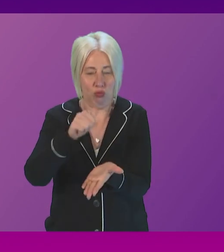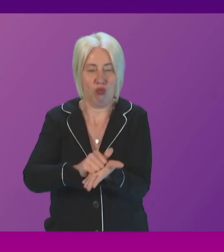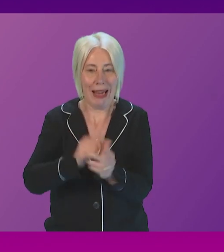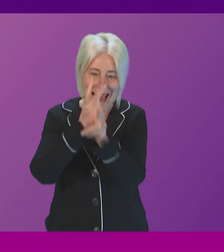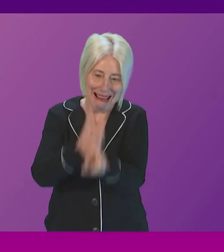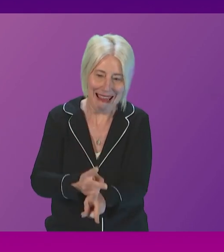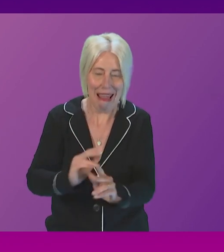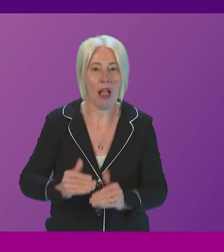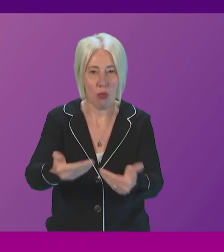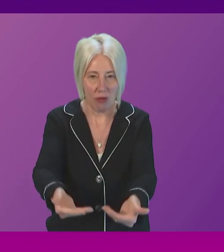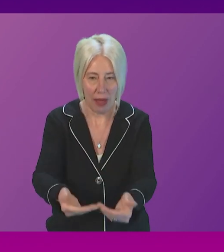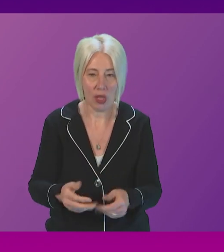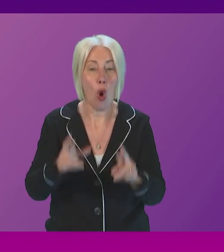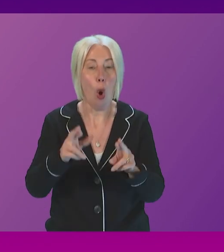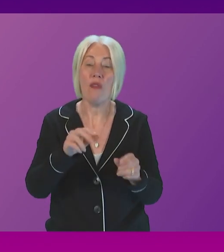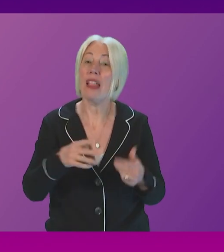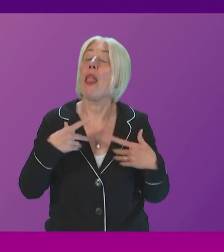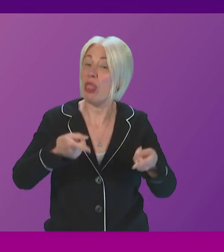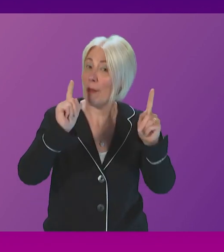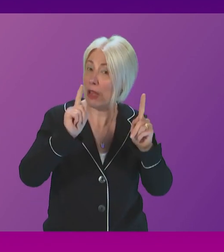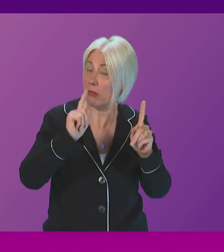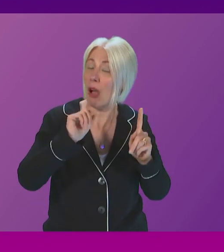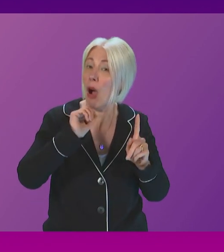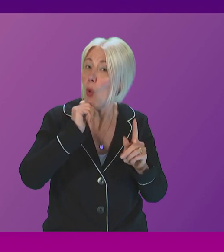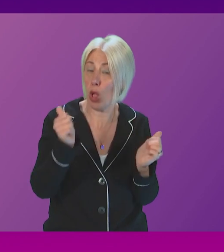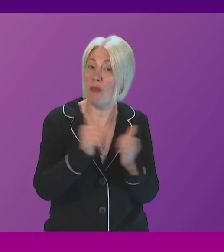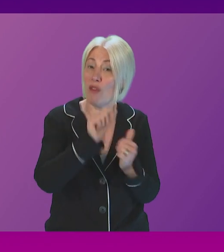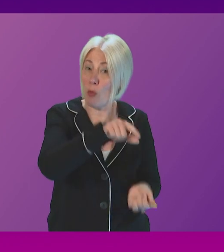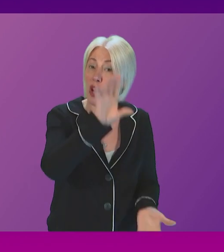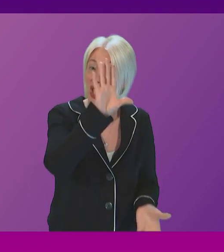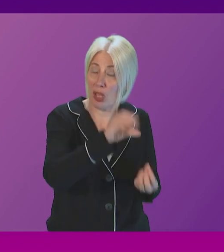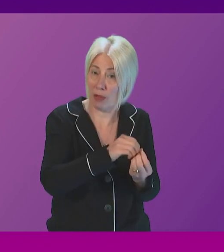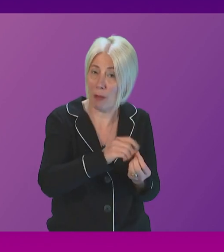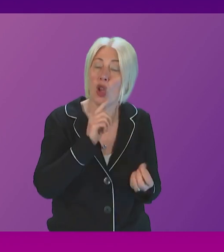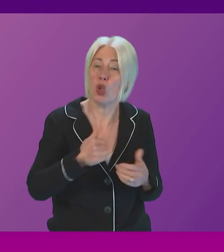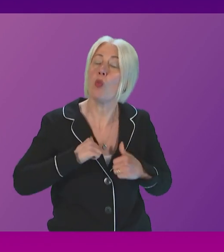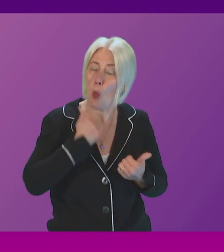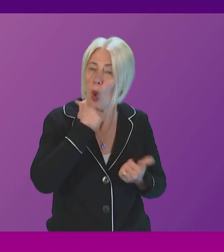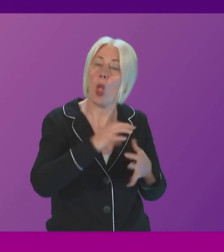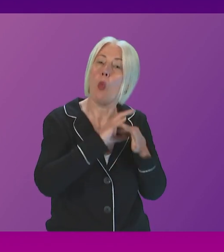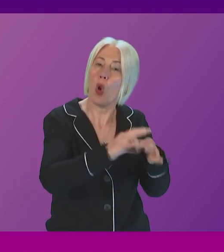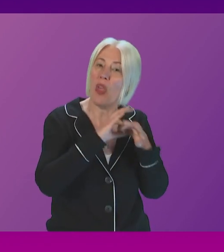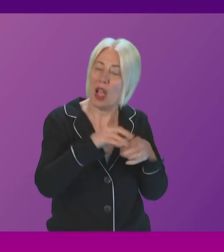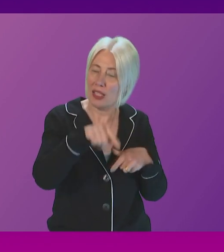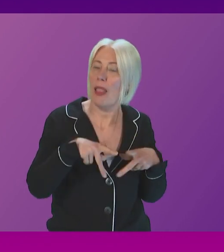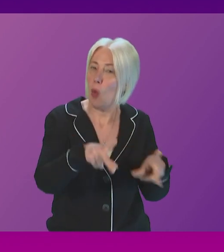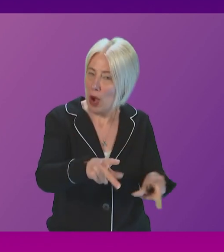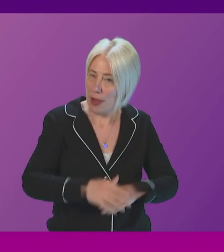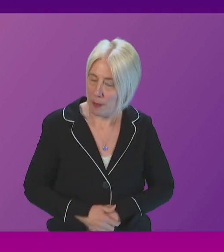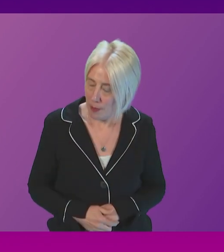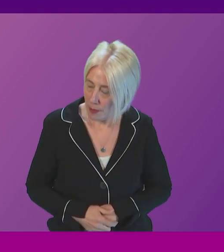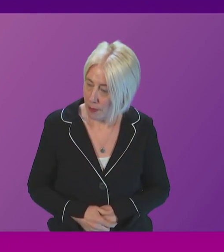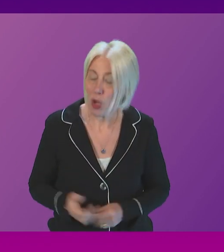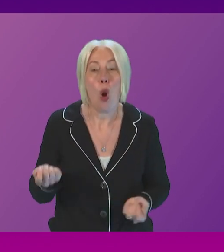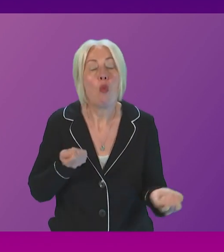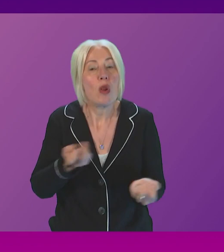I hope the minister will confirm in her rounding up her willingness to work with us in this way. President